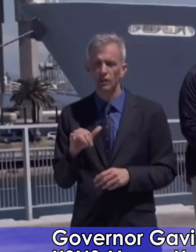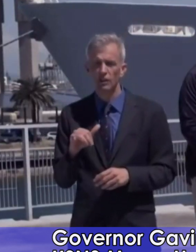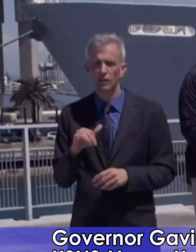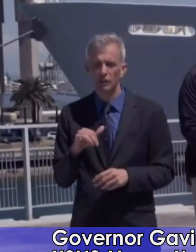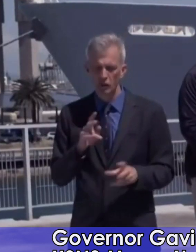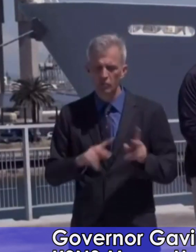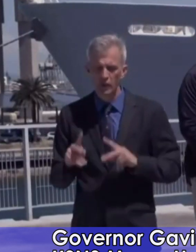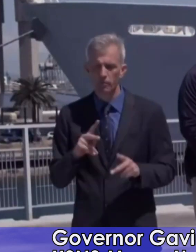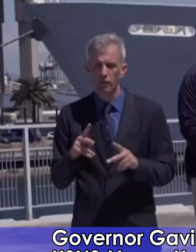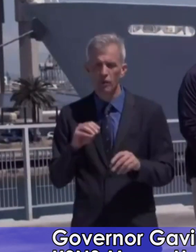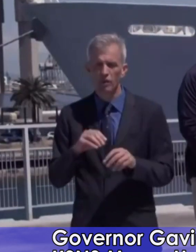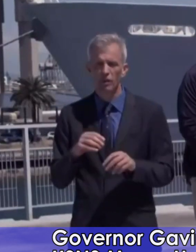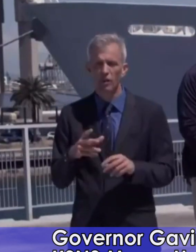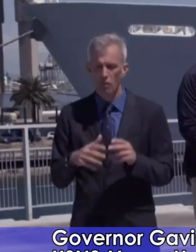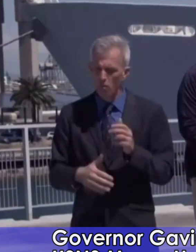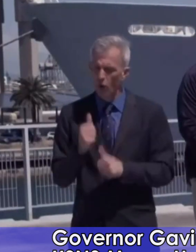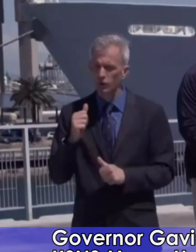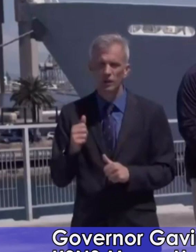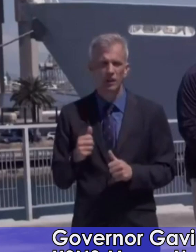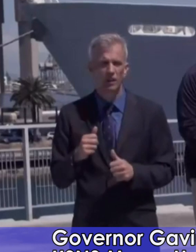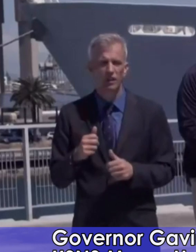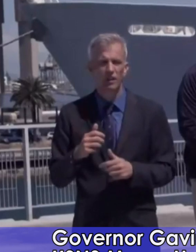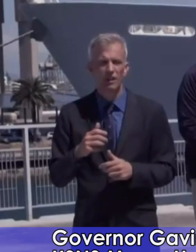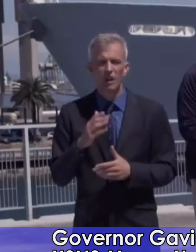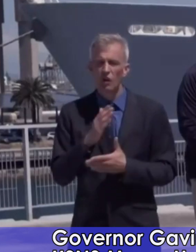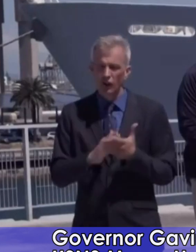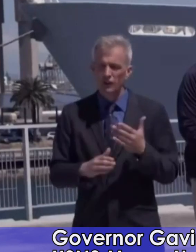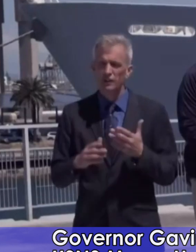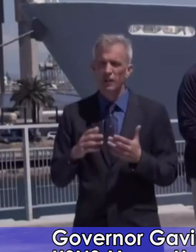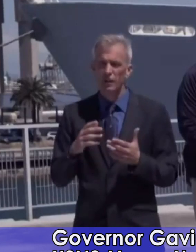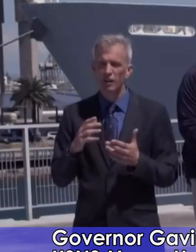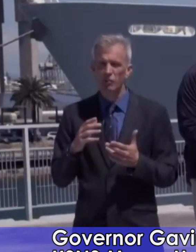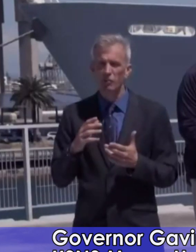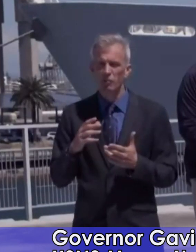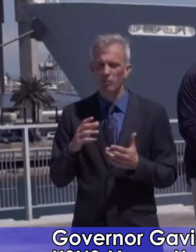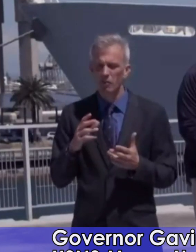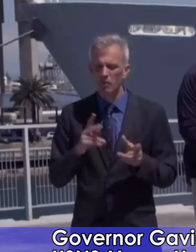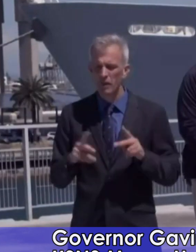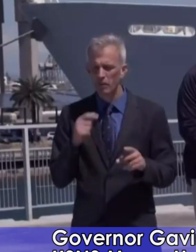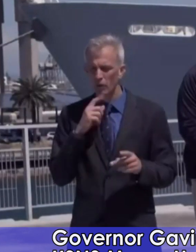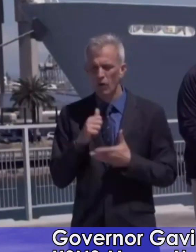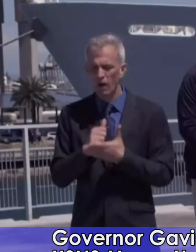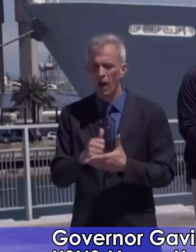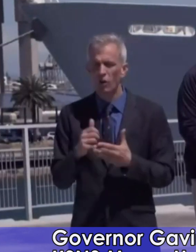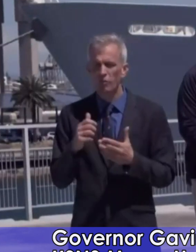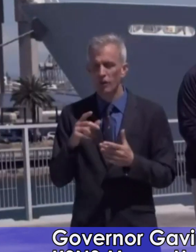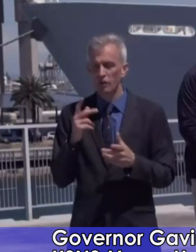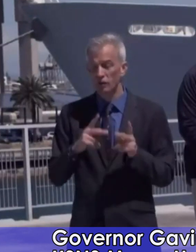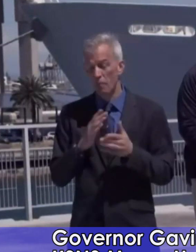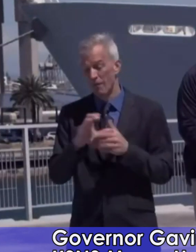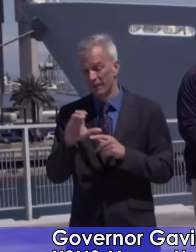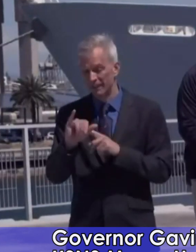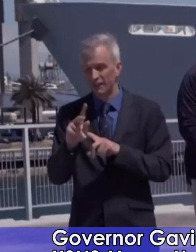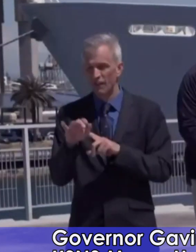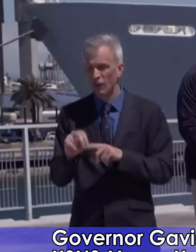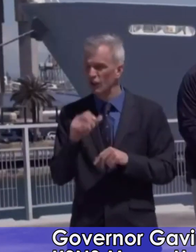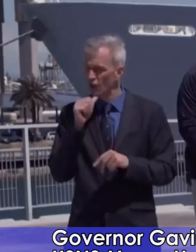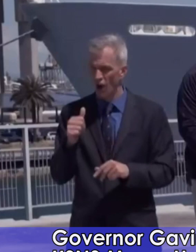Navy primarily, some Marines that are helping with logistics, and some civilians that are part of this operation.